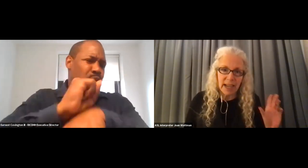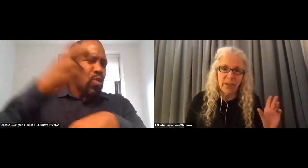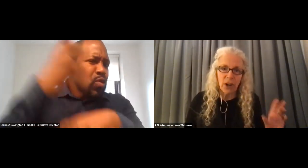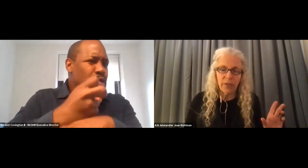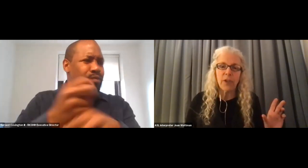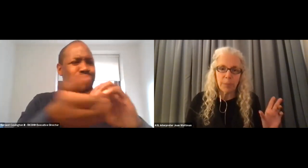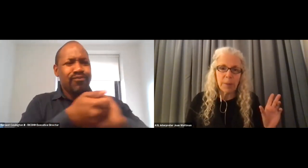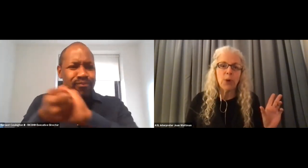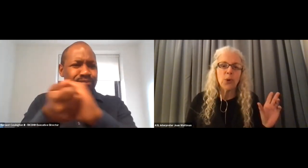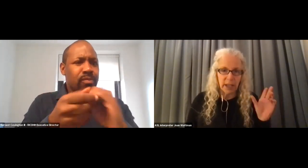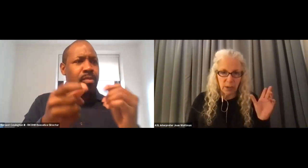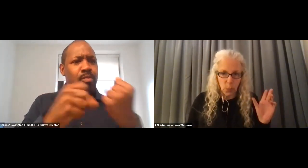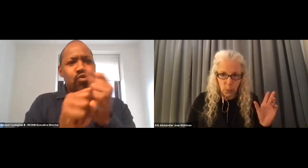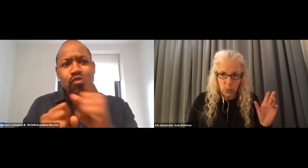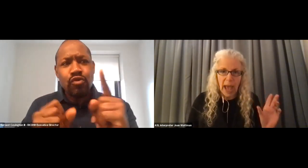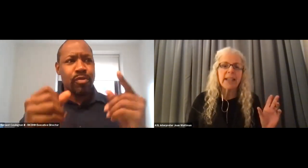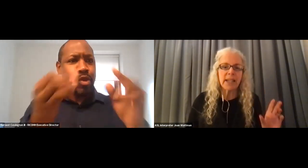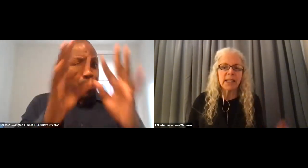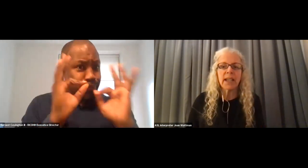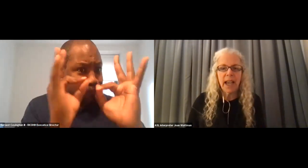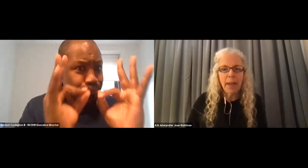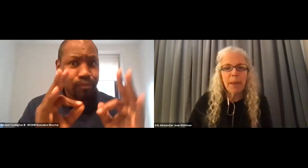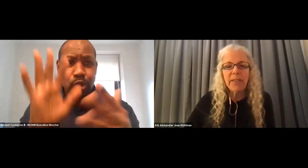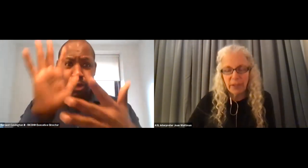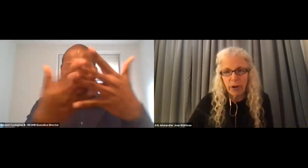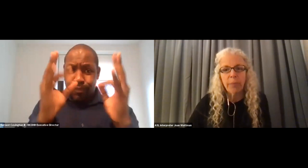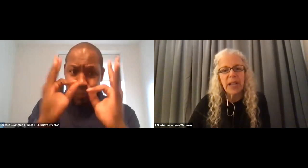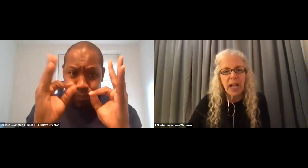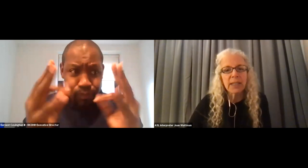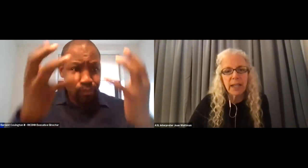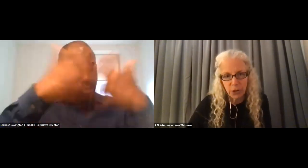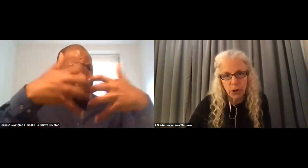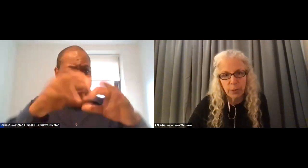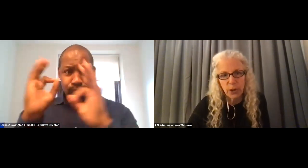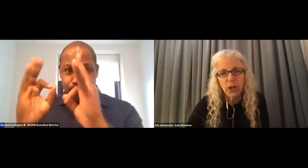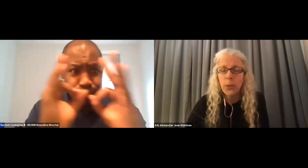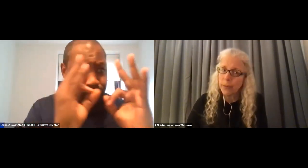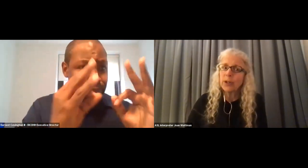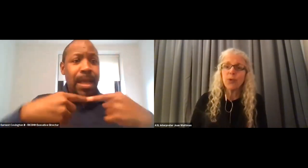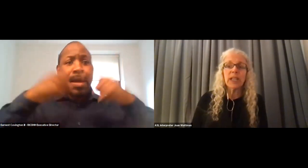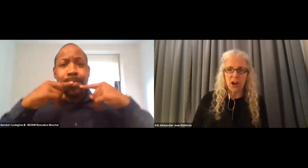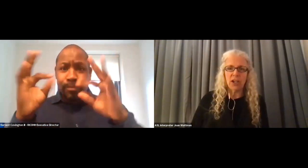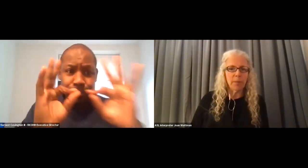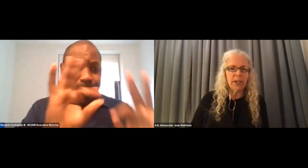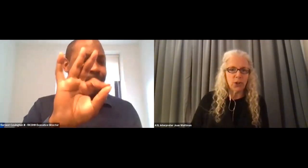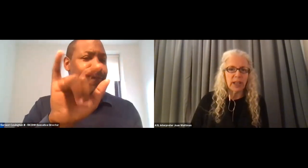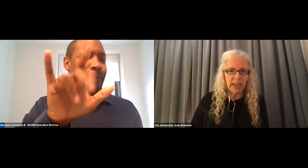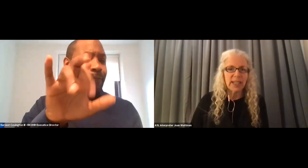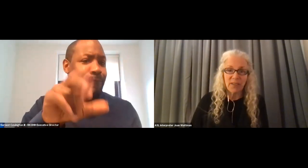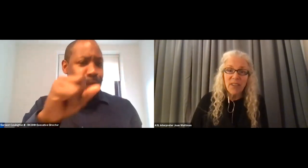and hard of hearing people who can access and benefit from the on-site interpreter. We've worked really hard to make sure that this is